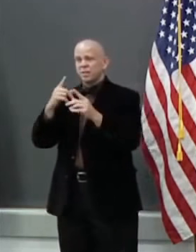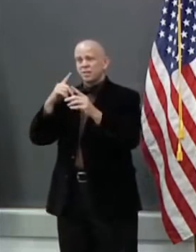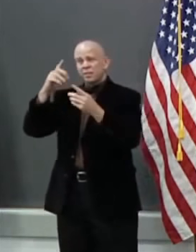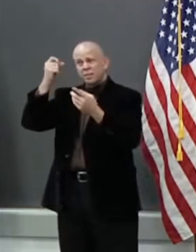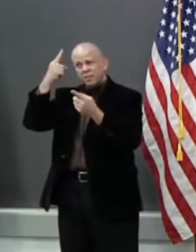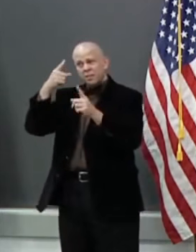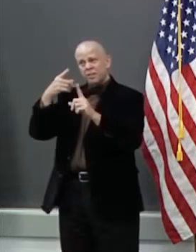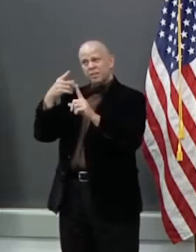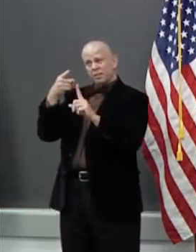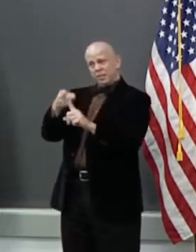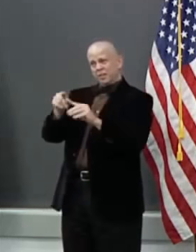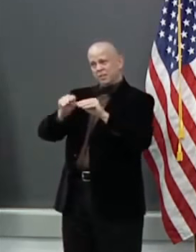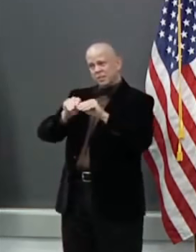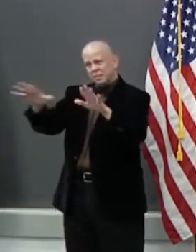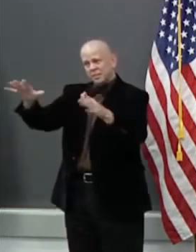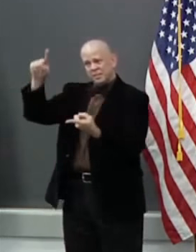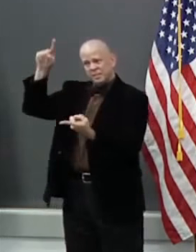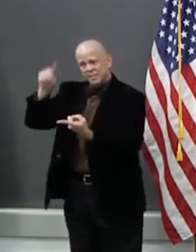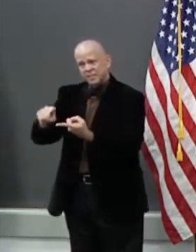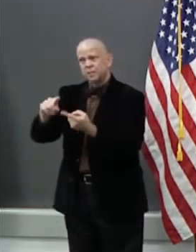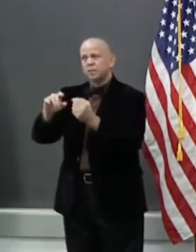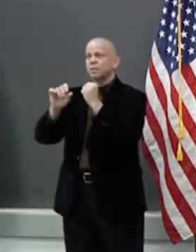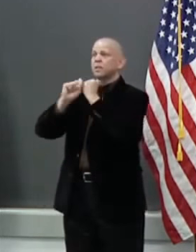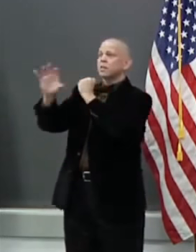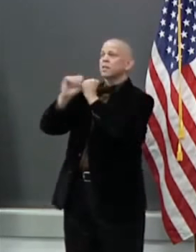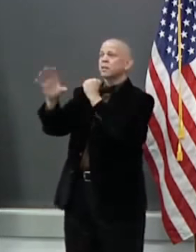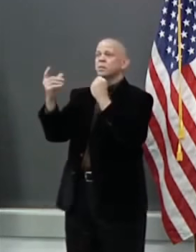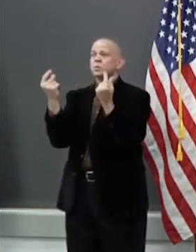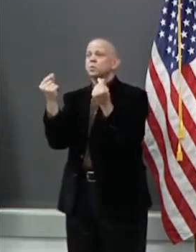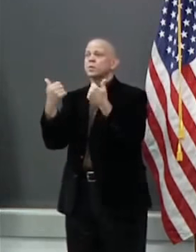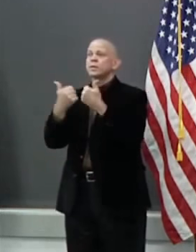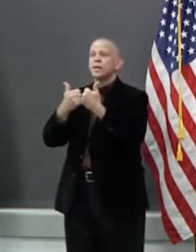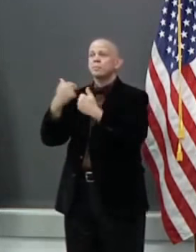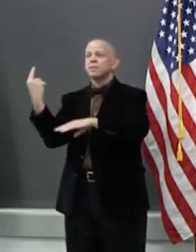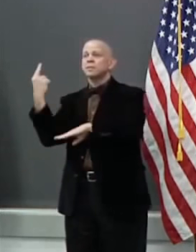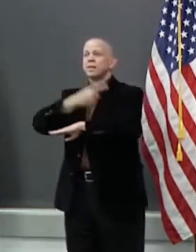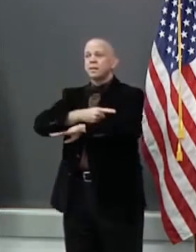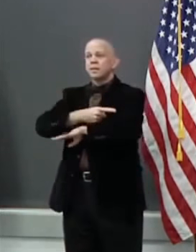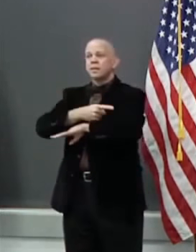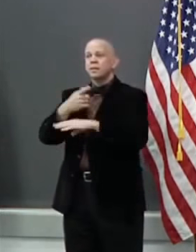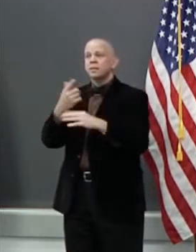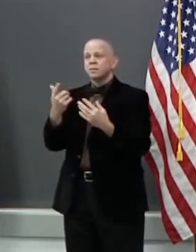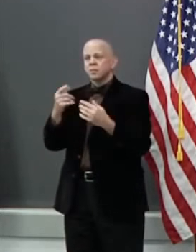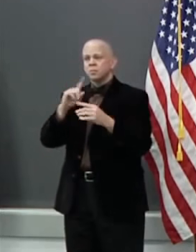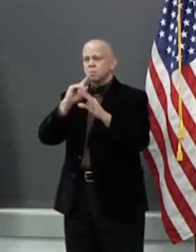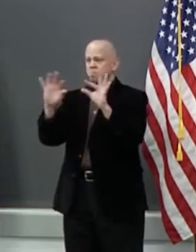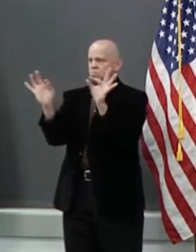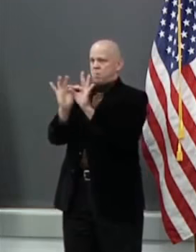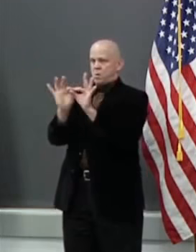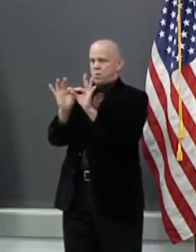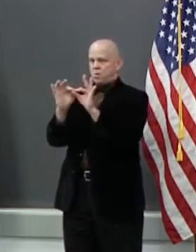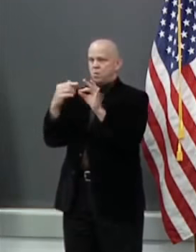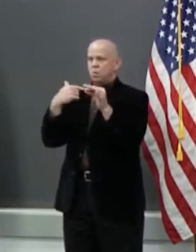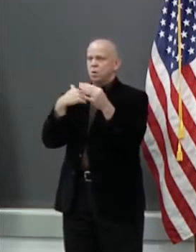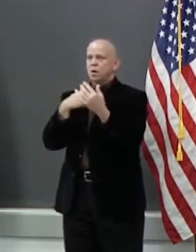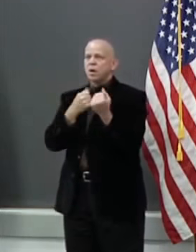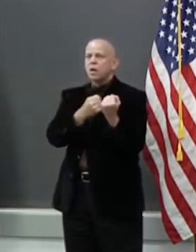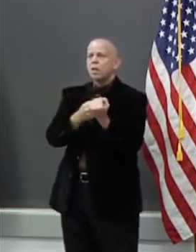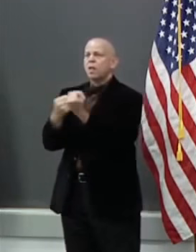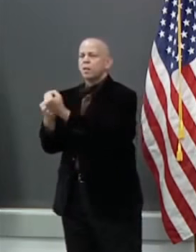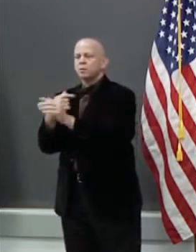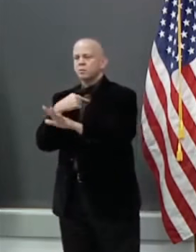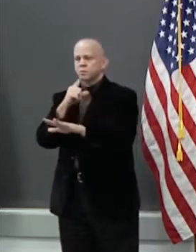game day is really important. So while I'm not going to play favorites, I'll talk about the Ducks a little bit because I just spoke to their local health